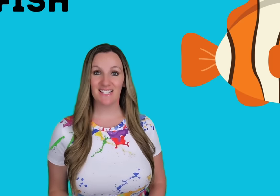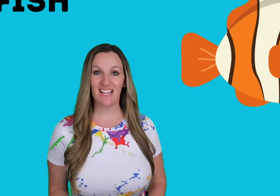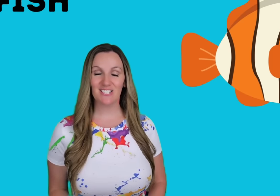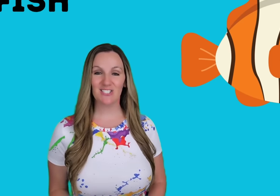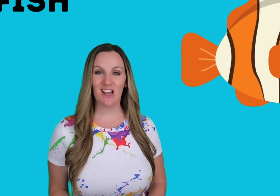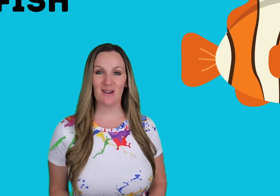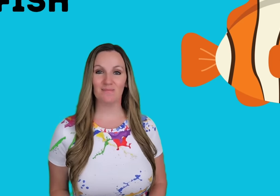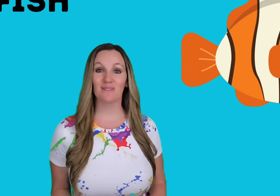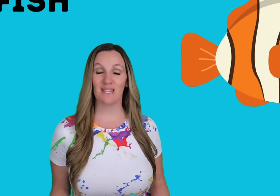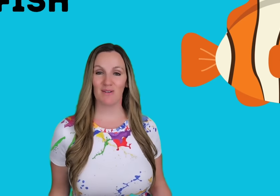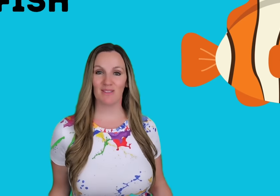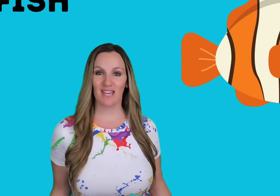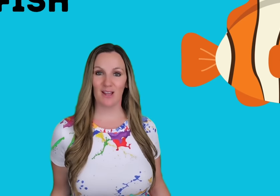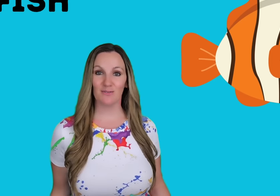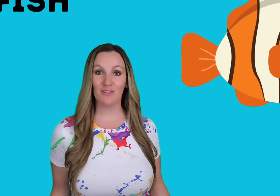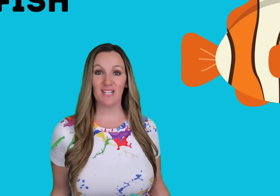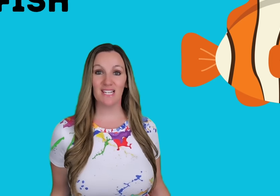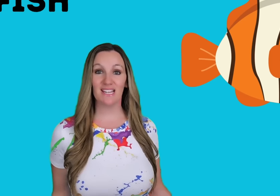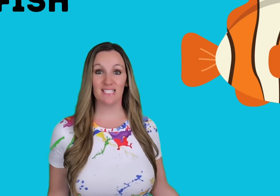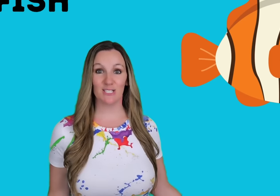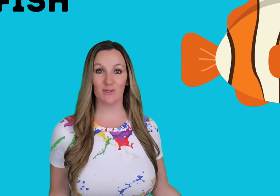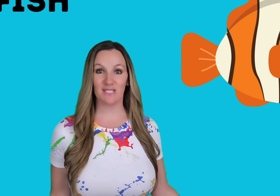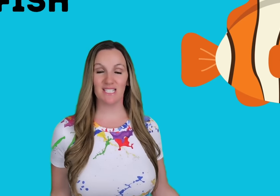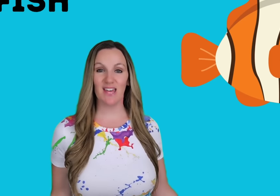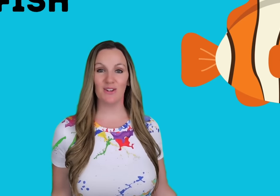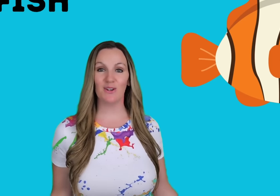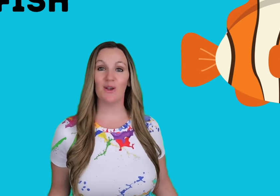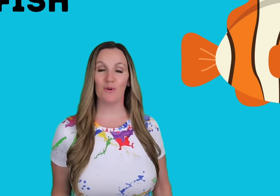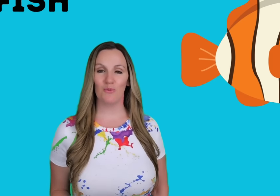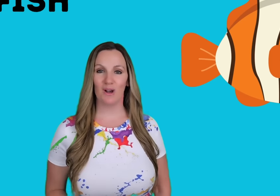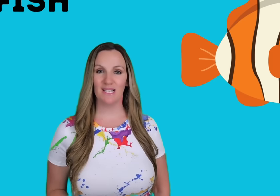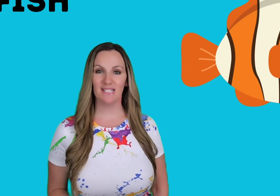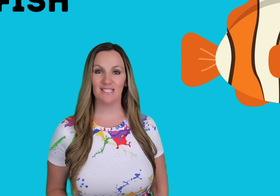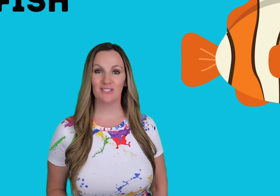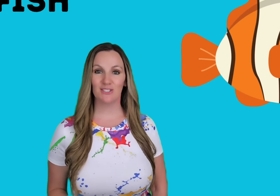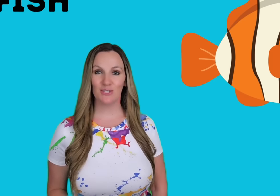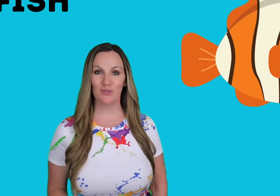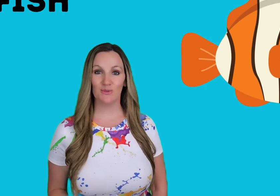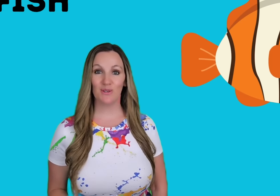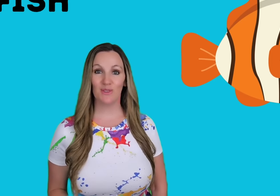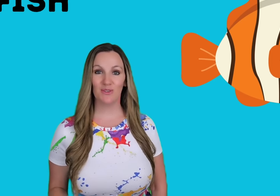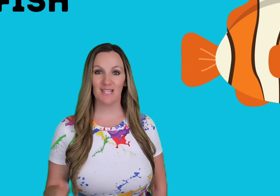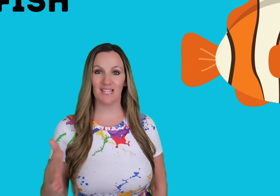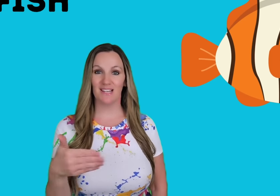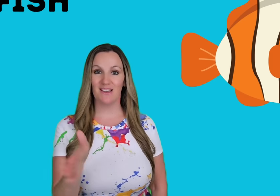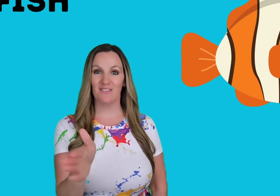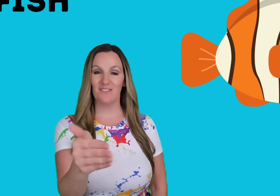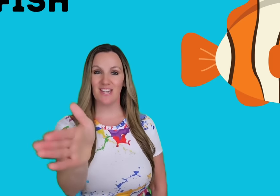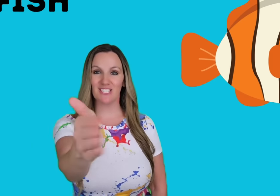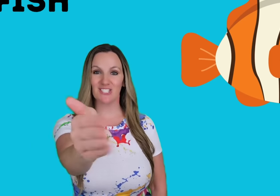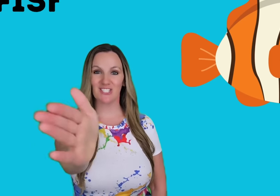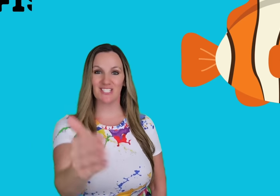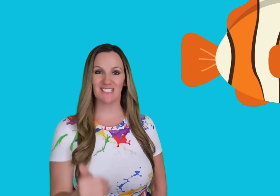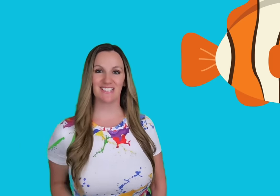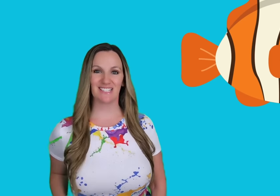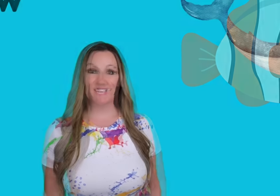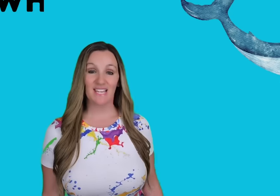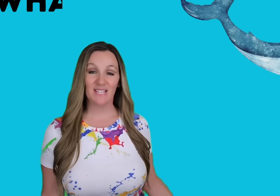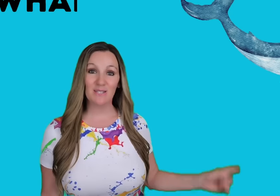Nice job. Now on the count of three, let's do it together. One, two, three. Fish. Can you tell